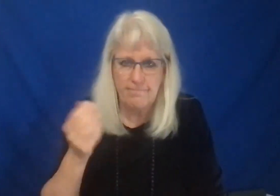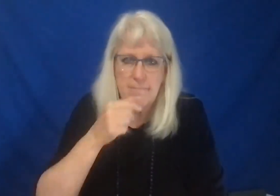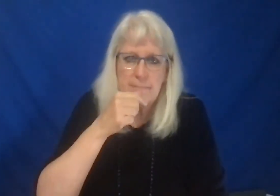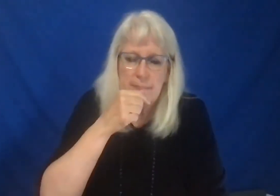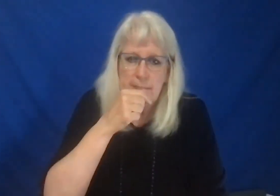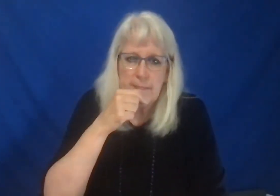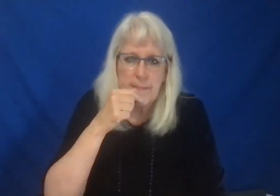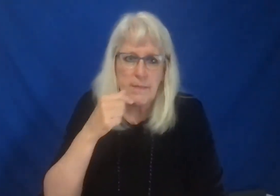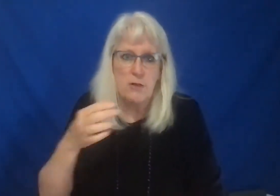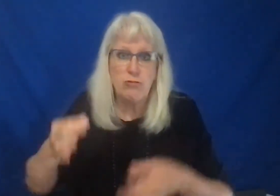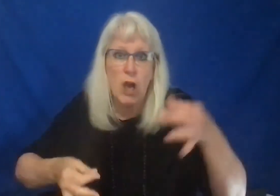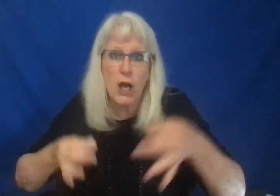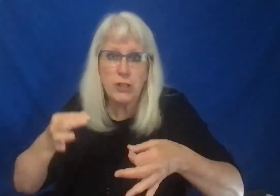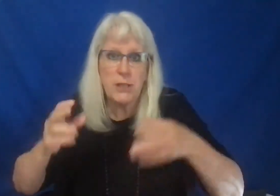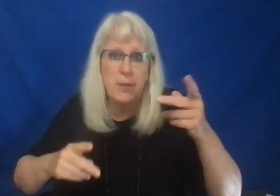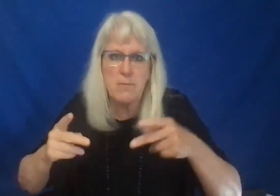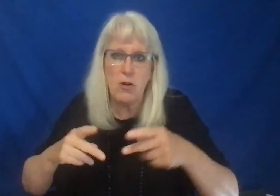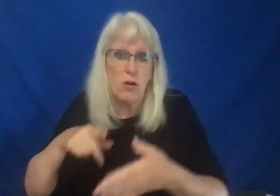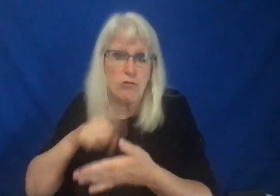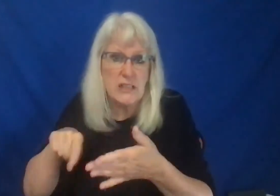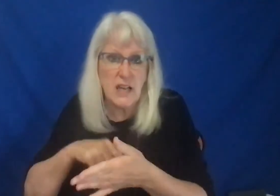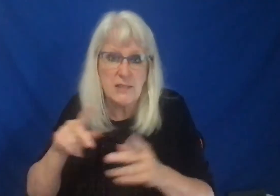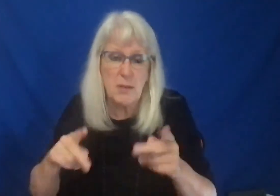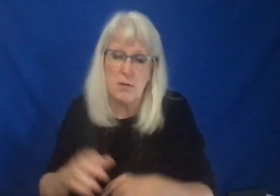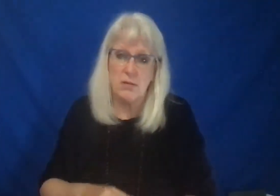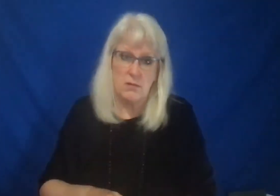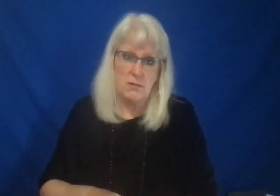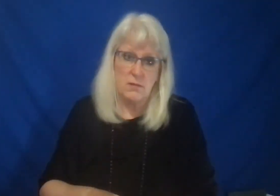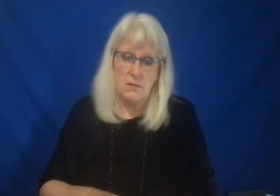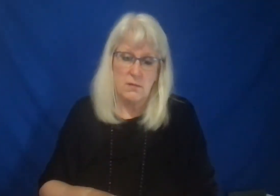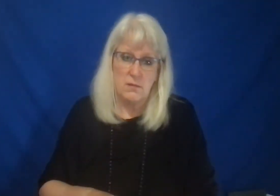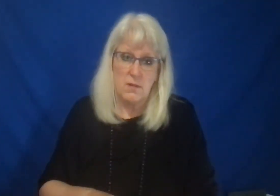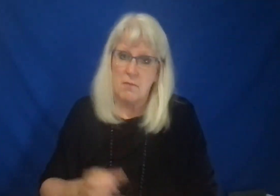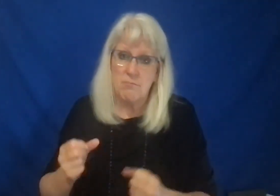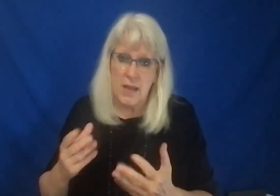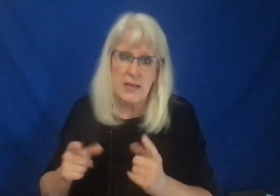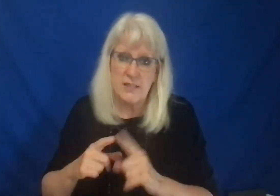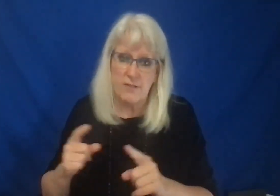judgmental and critical. I mean, there's all the different ways that we can be personally punitive. And